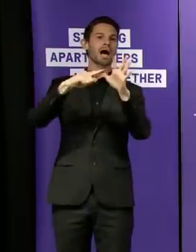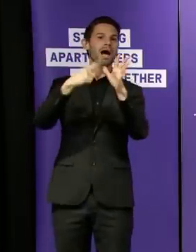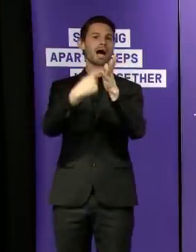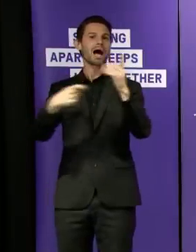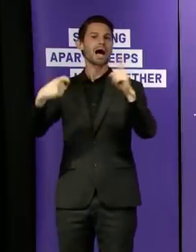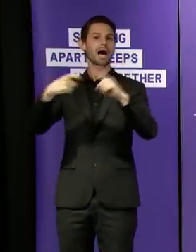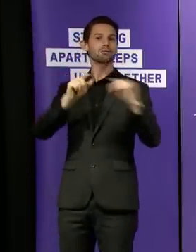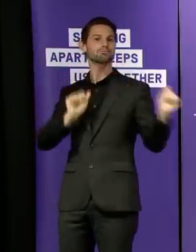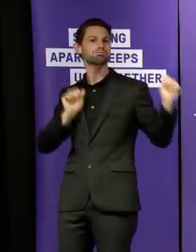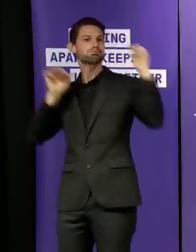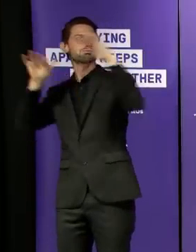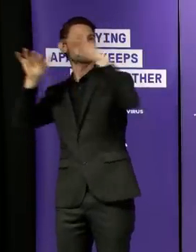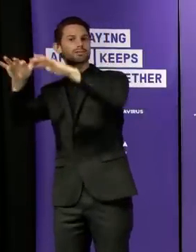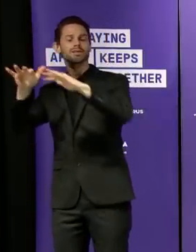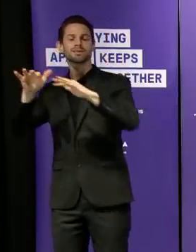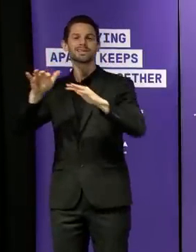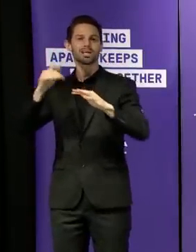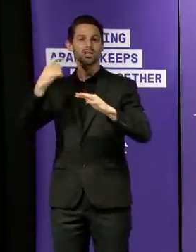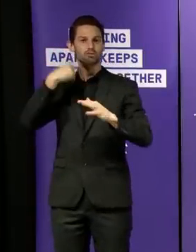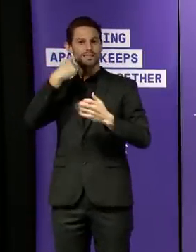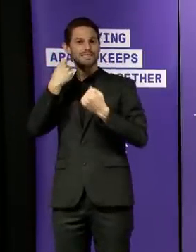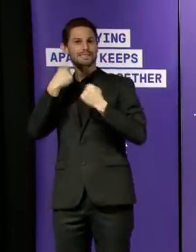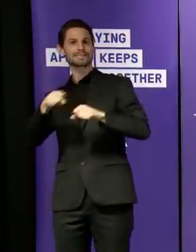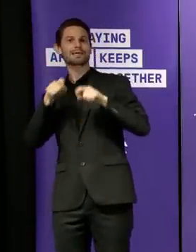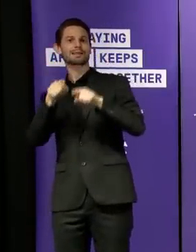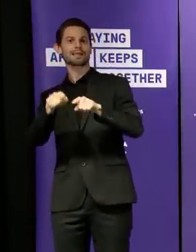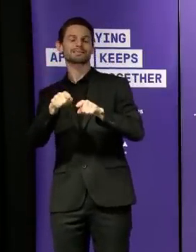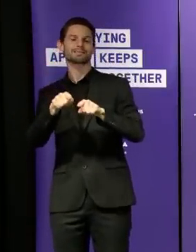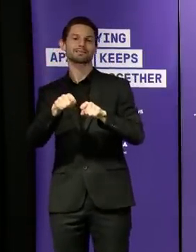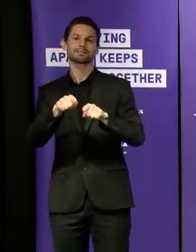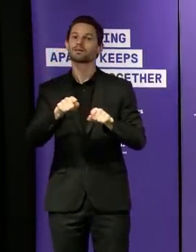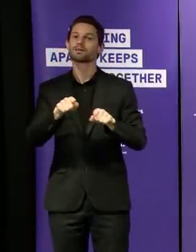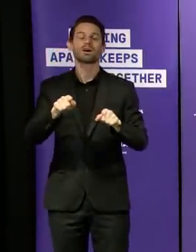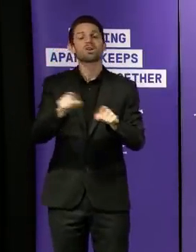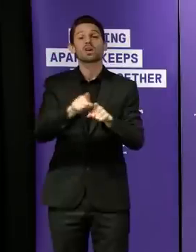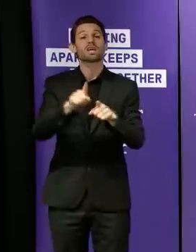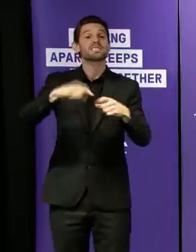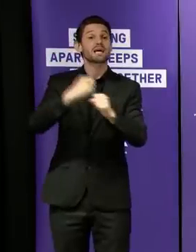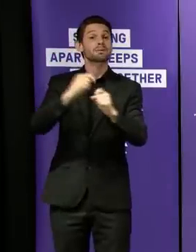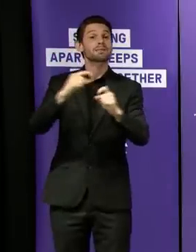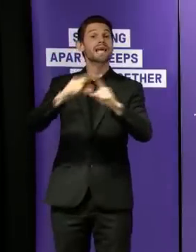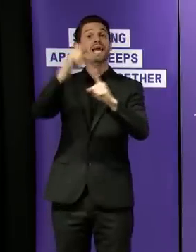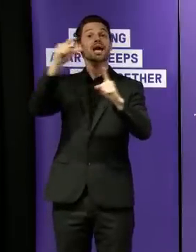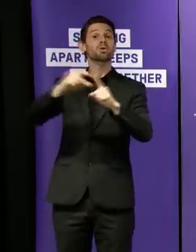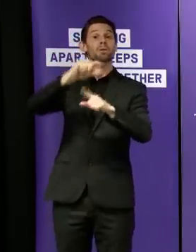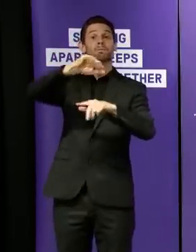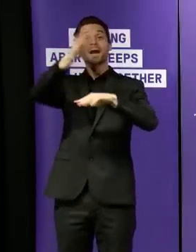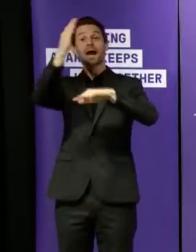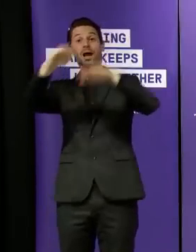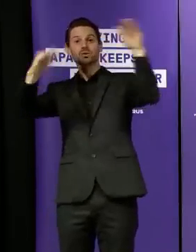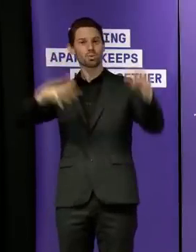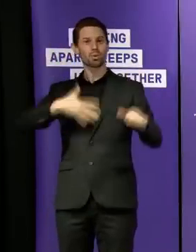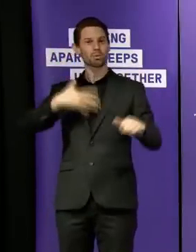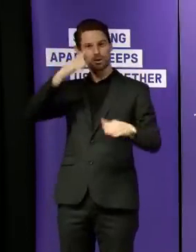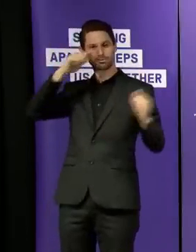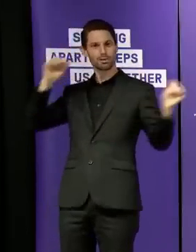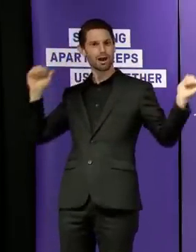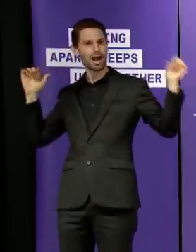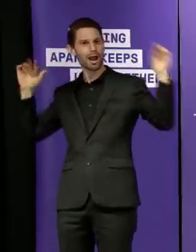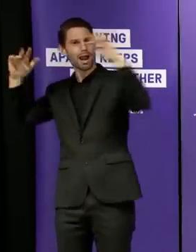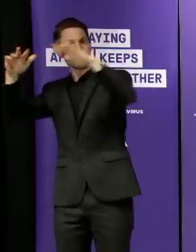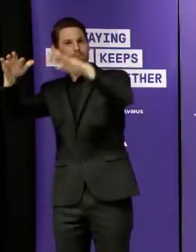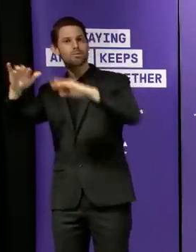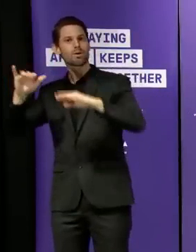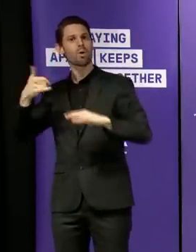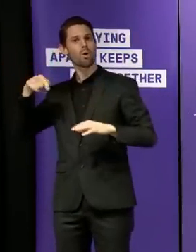more, well-known and well-understood, places of great beauty, whether it be up in the Dandenongs or down in the Mornington Peninsula, so on and